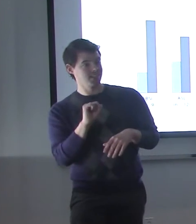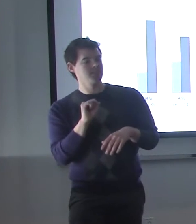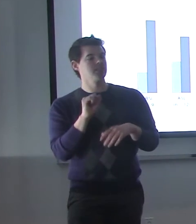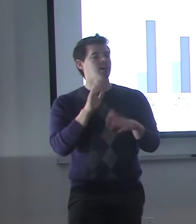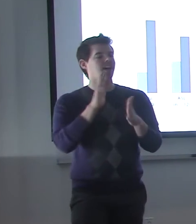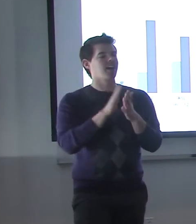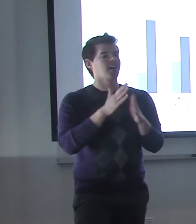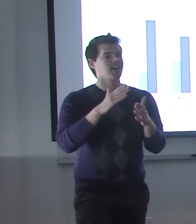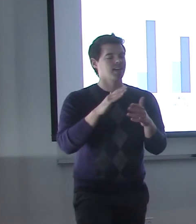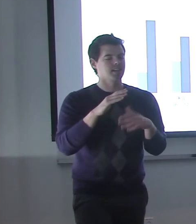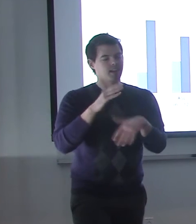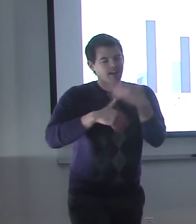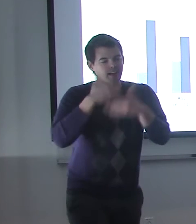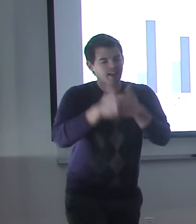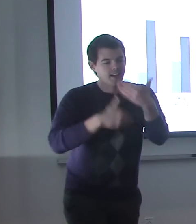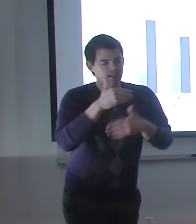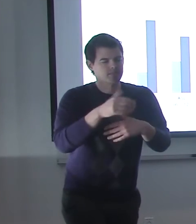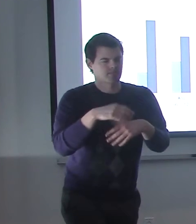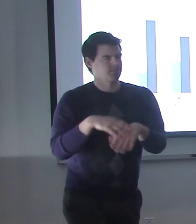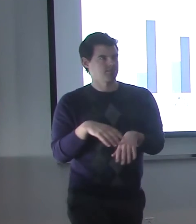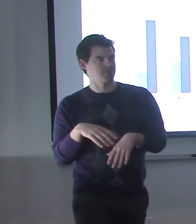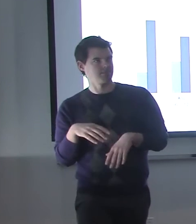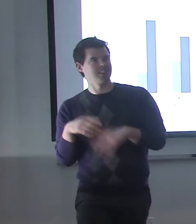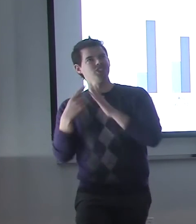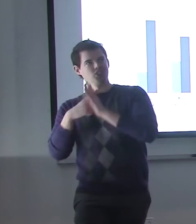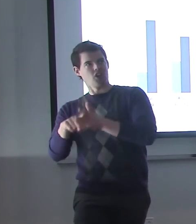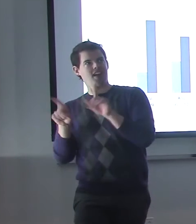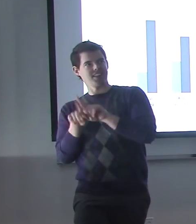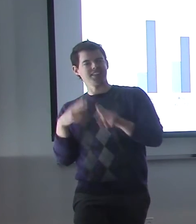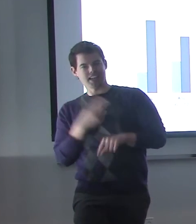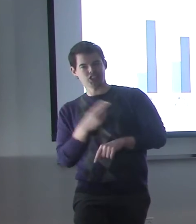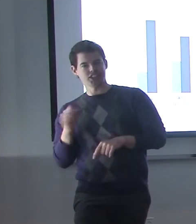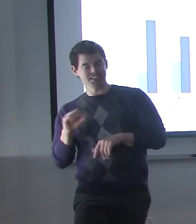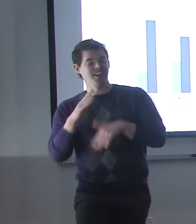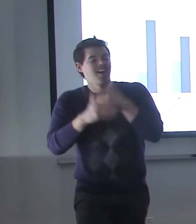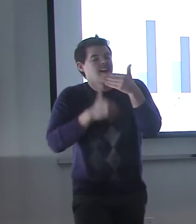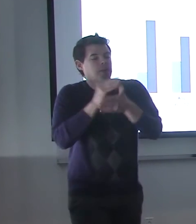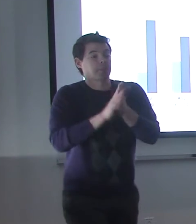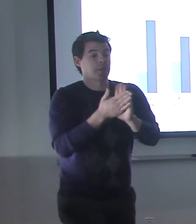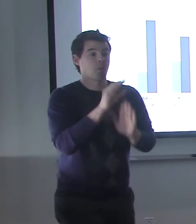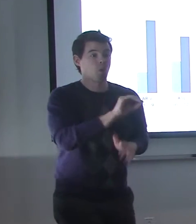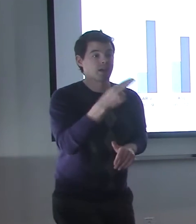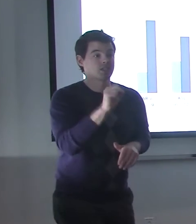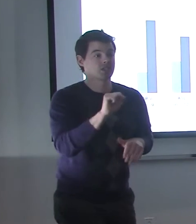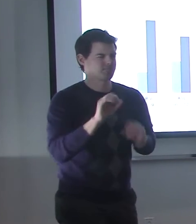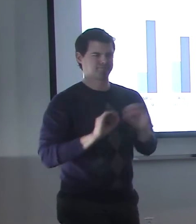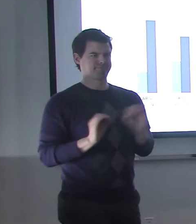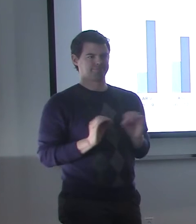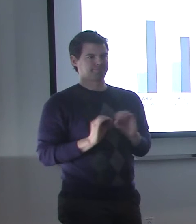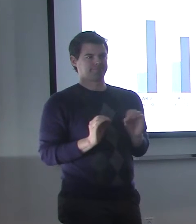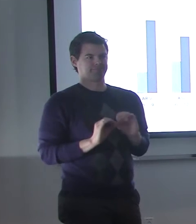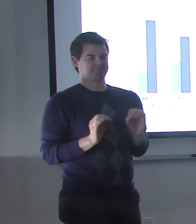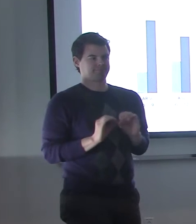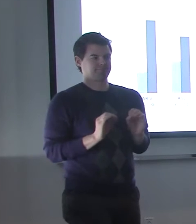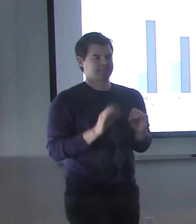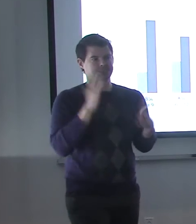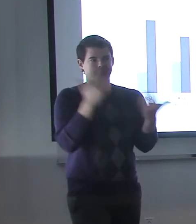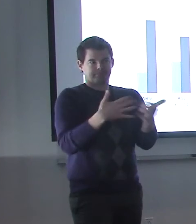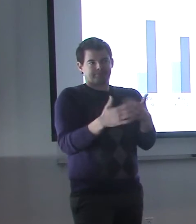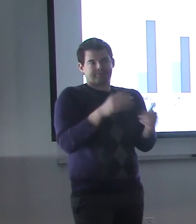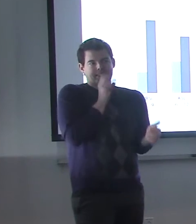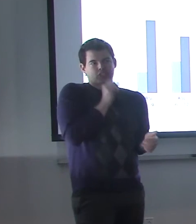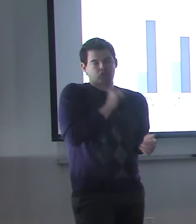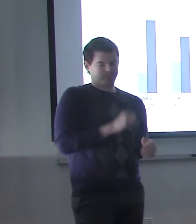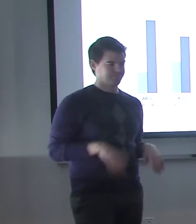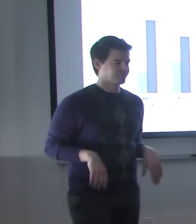vice versa. And what was interesting is that she collected data from a lot more sign languages than